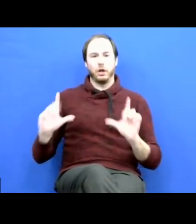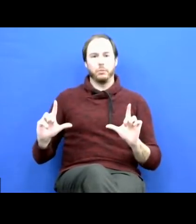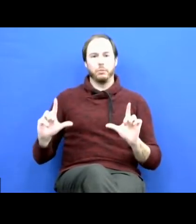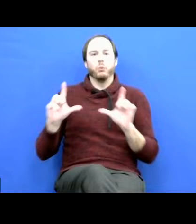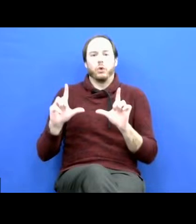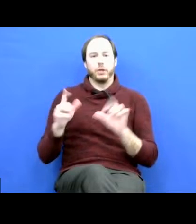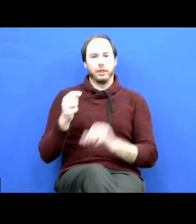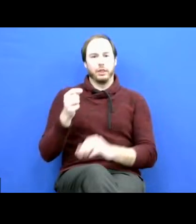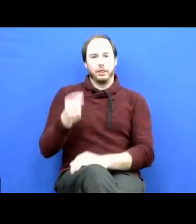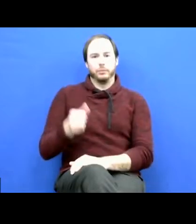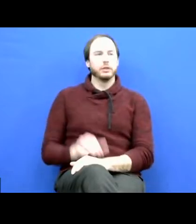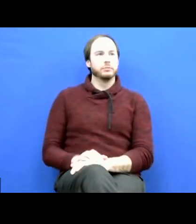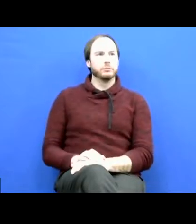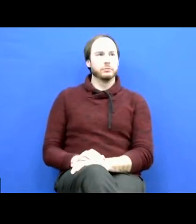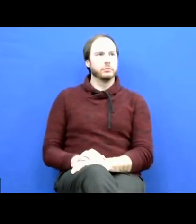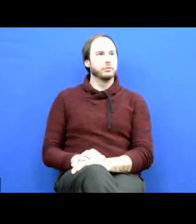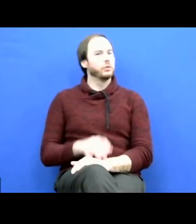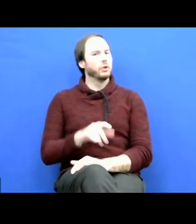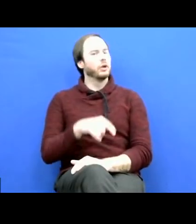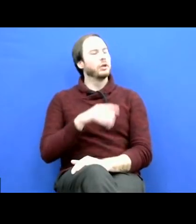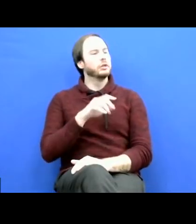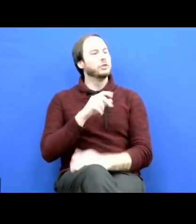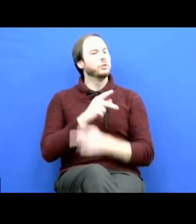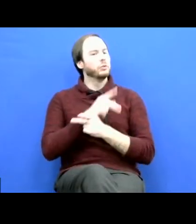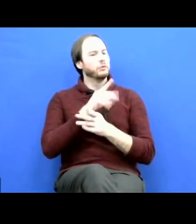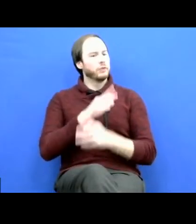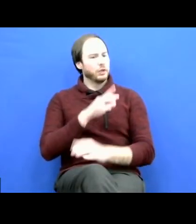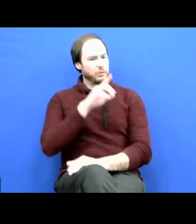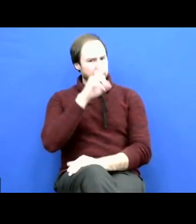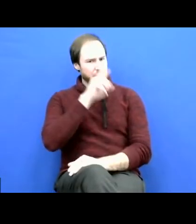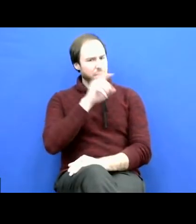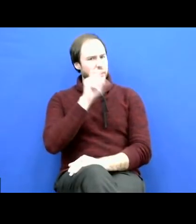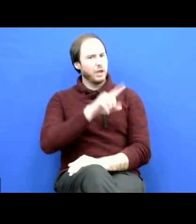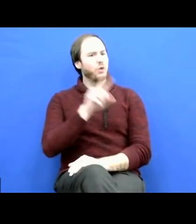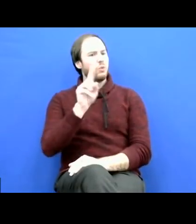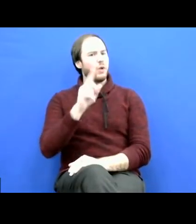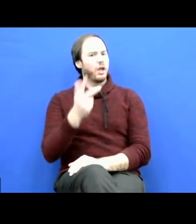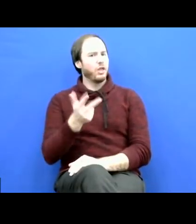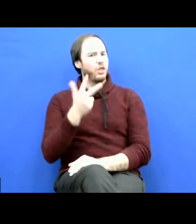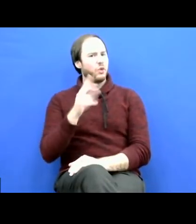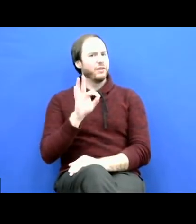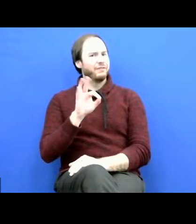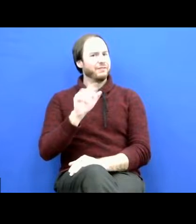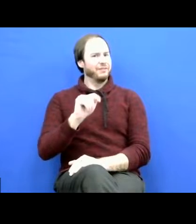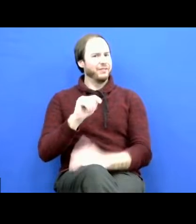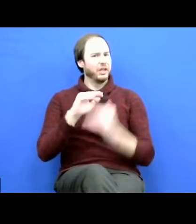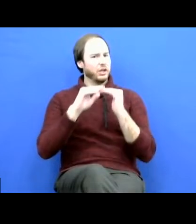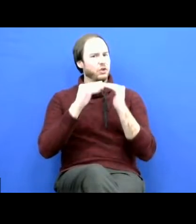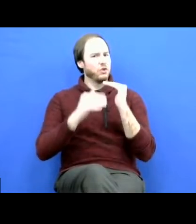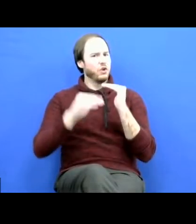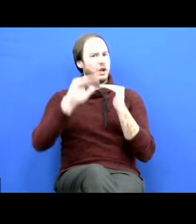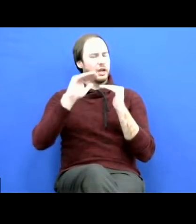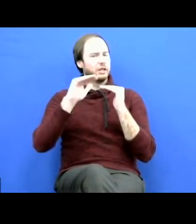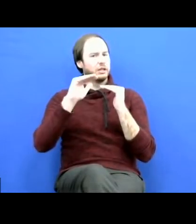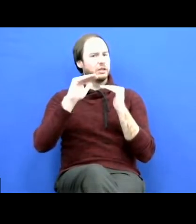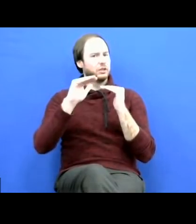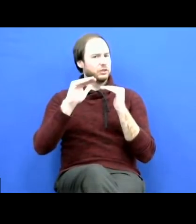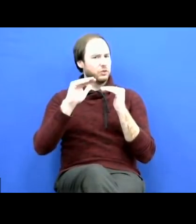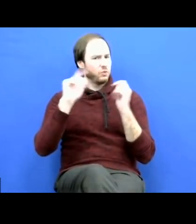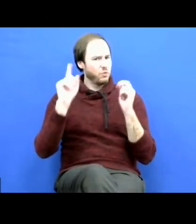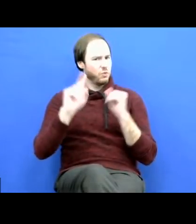Where did the, excuse me, Supervisor Schultz, where did the 3 feet of change come